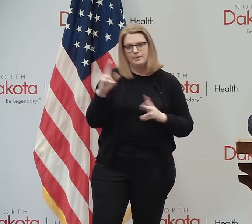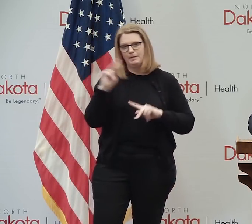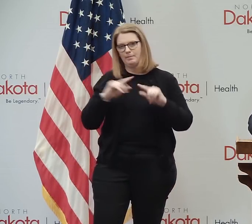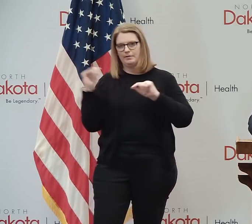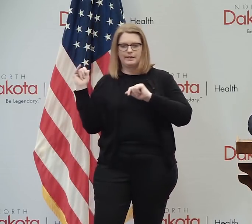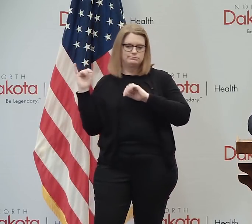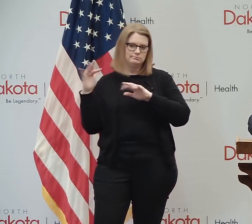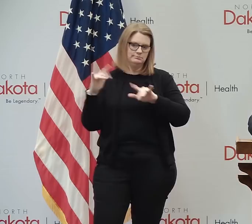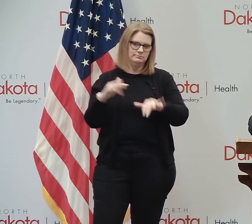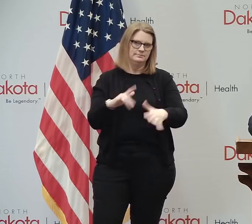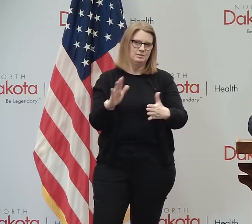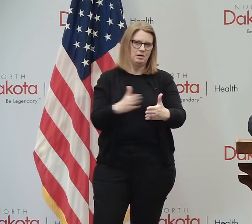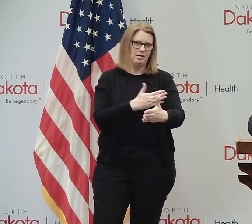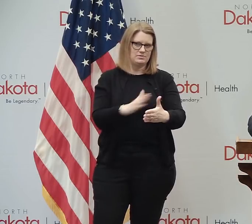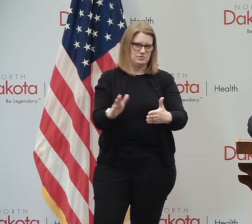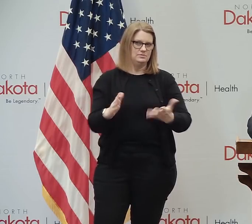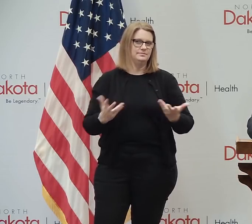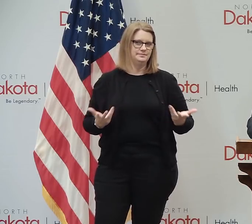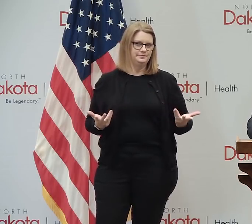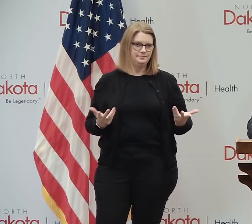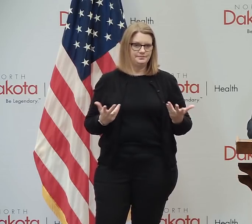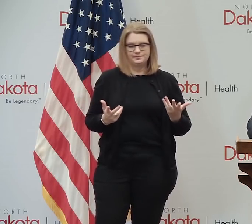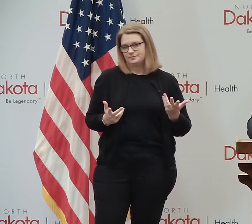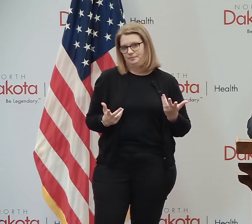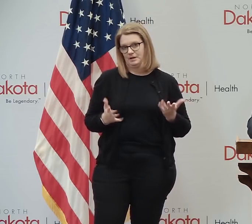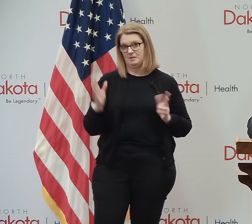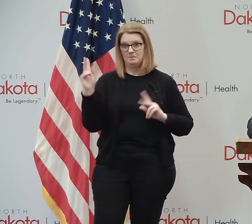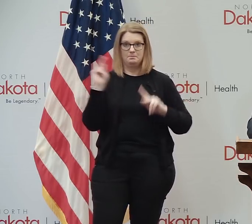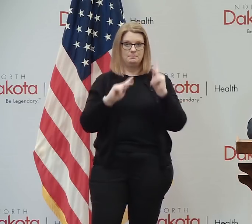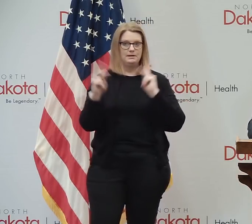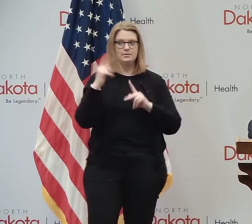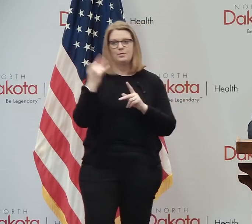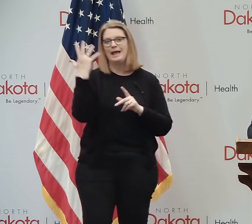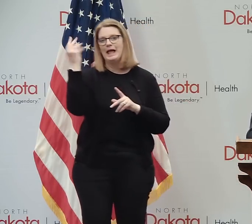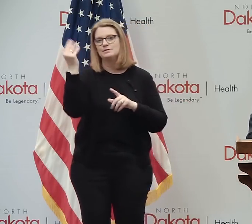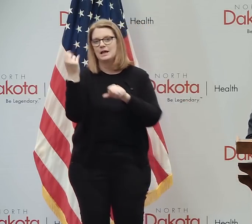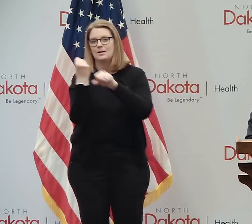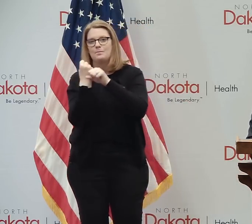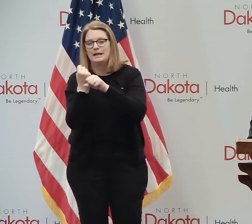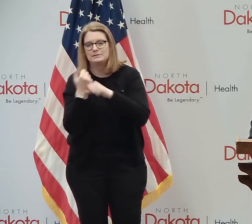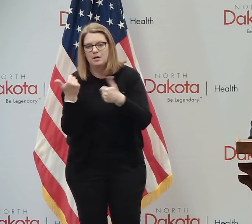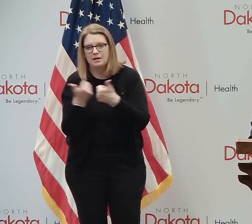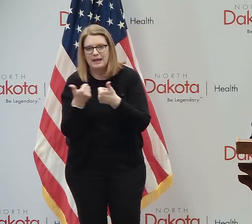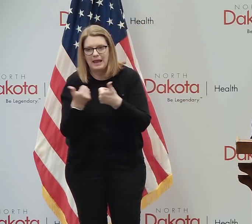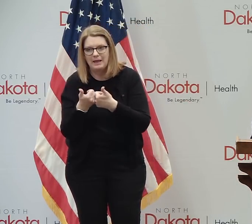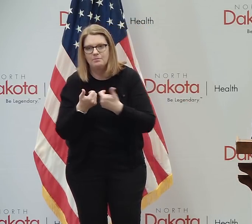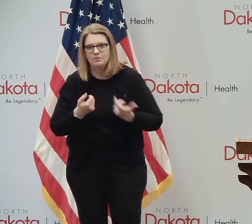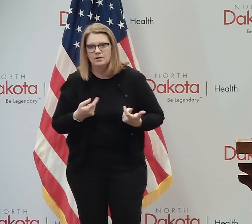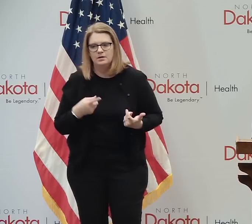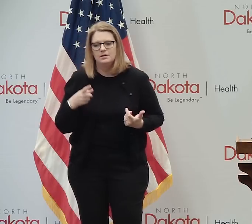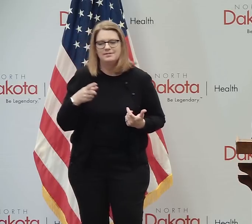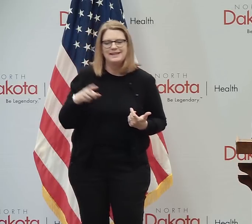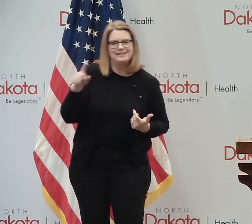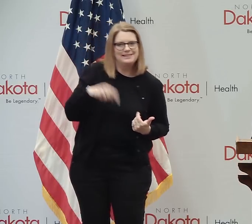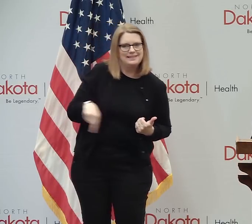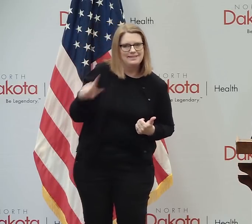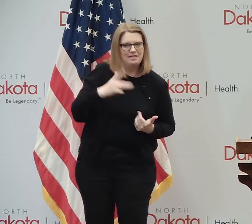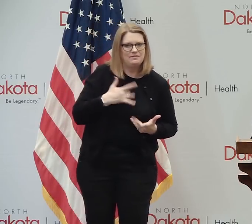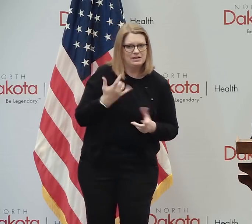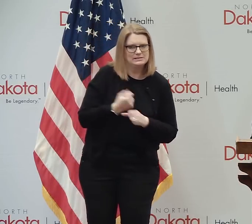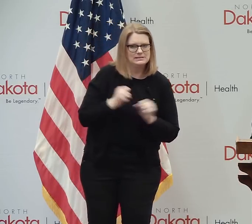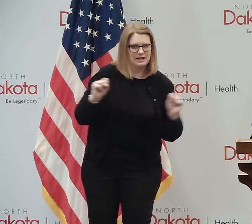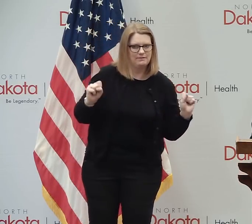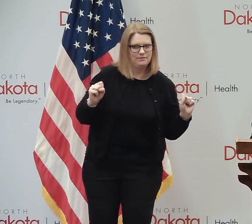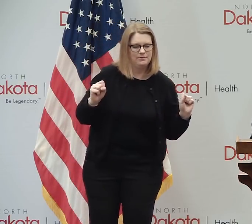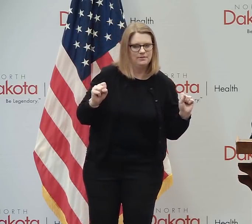goers or people that might be going to an outdoor baseball game, that they're also feeling safe and comfortable.